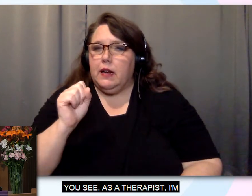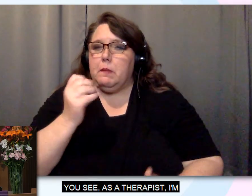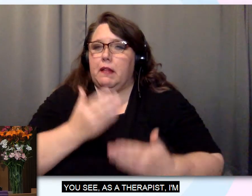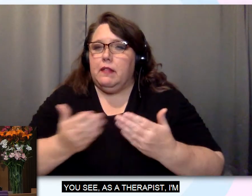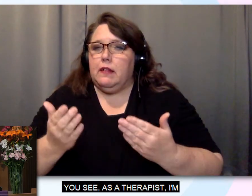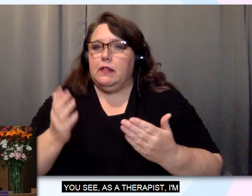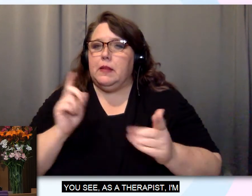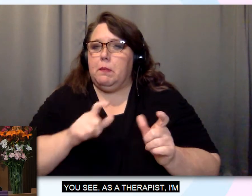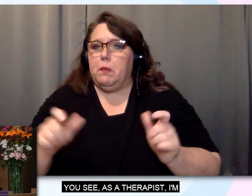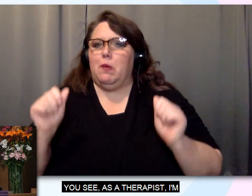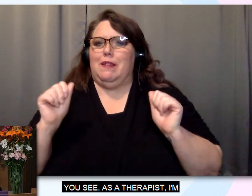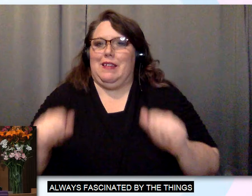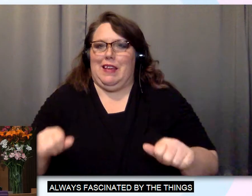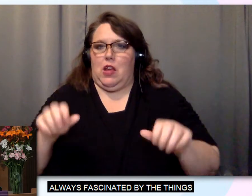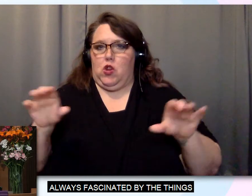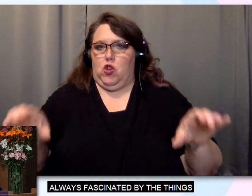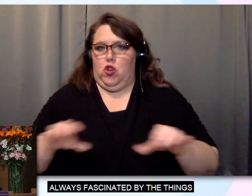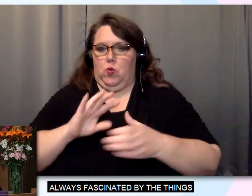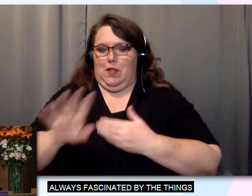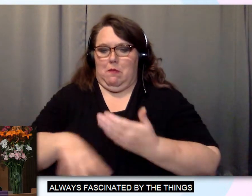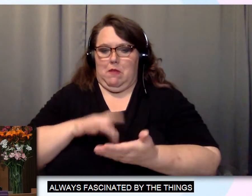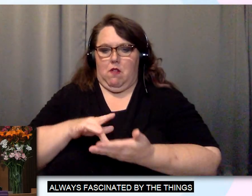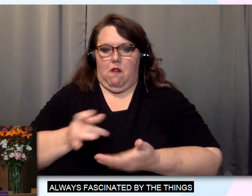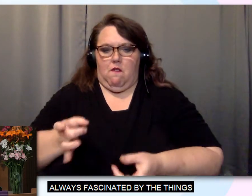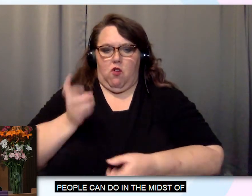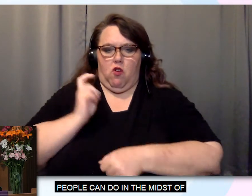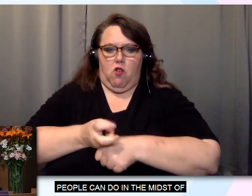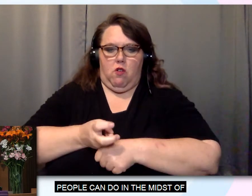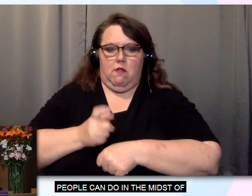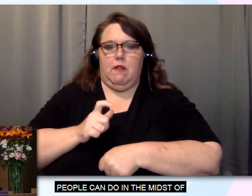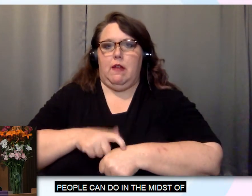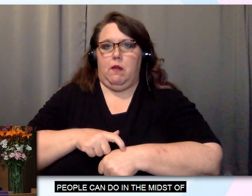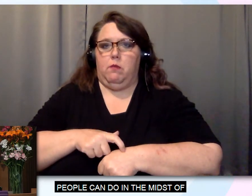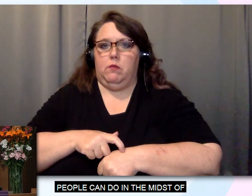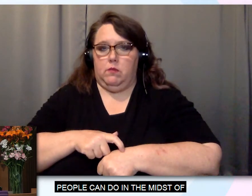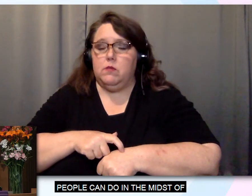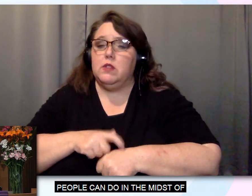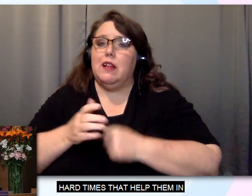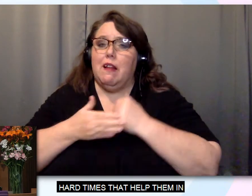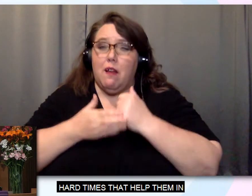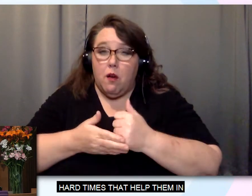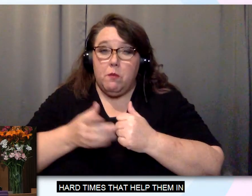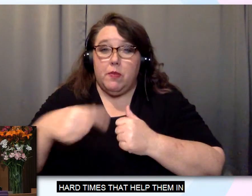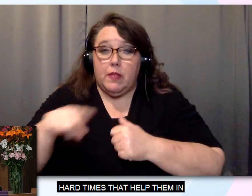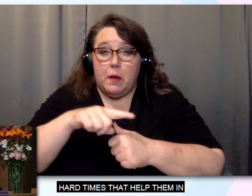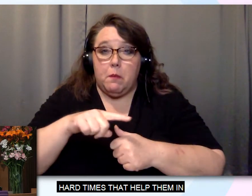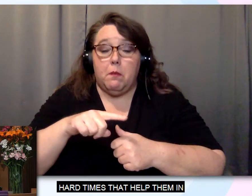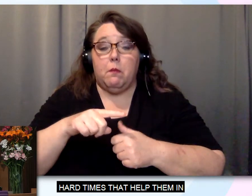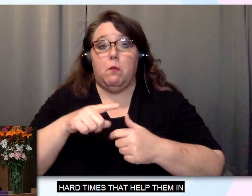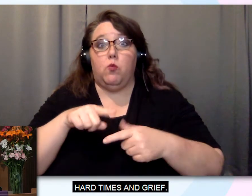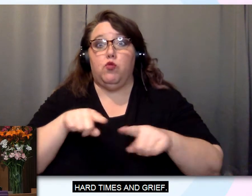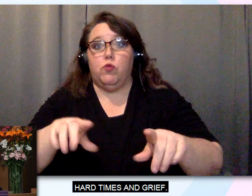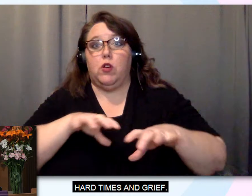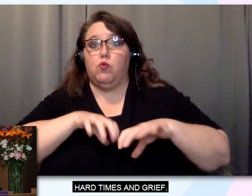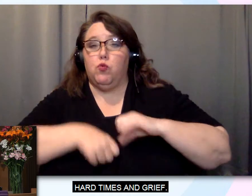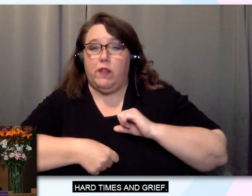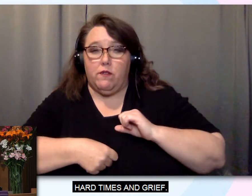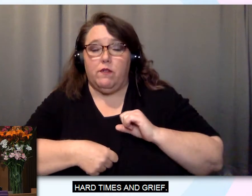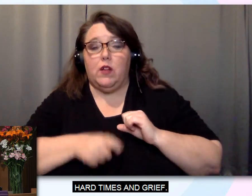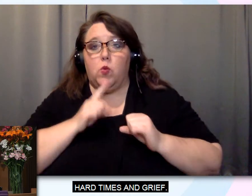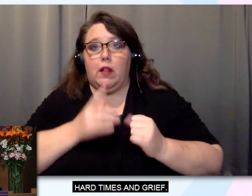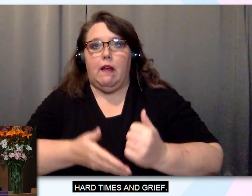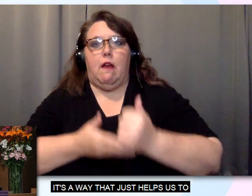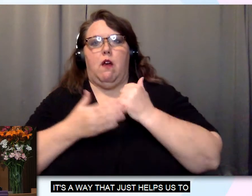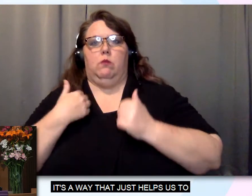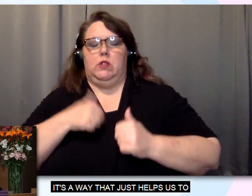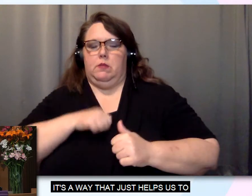fascinated by the things that people can do in the midst of hard times that help them in hard times and grief.